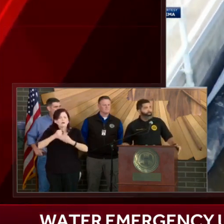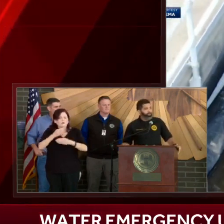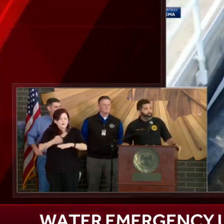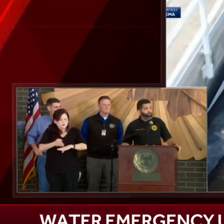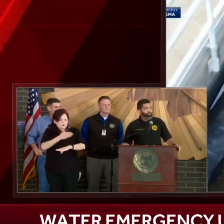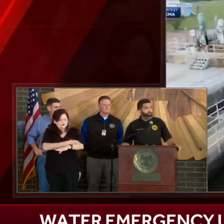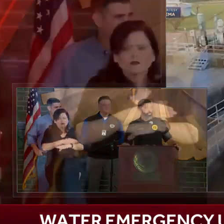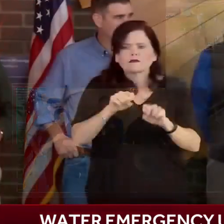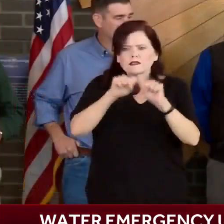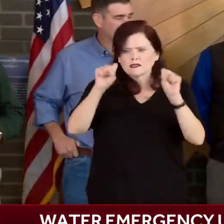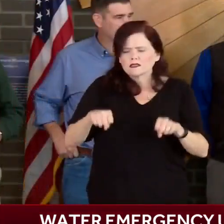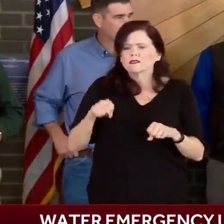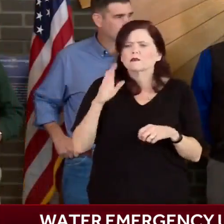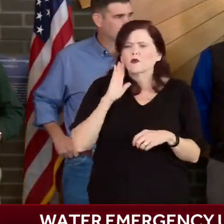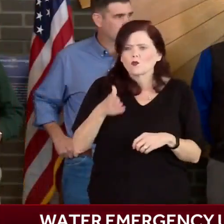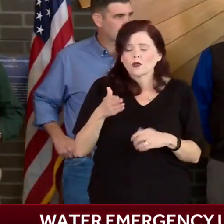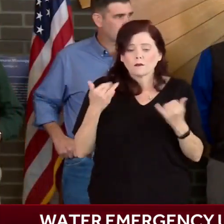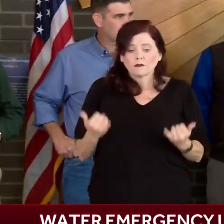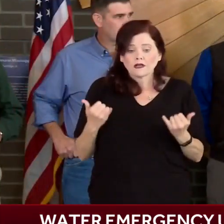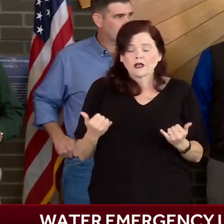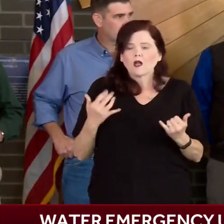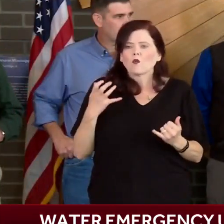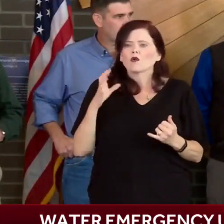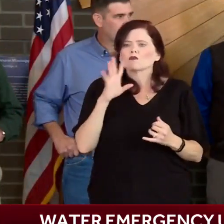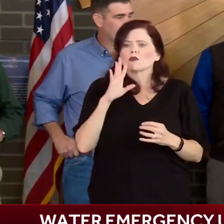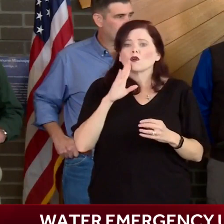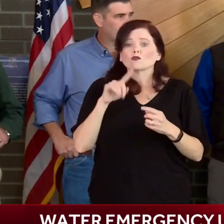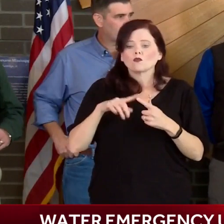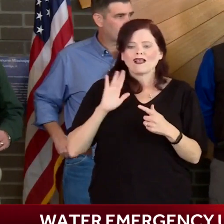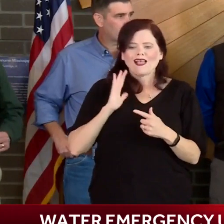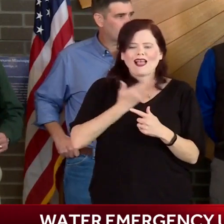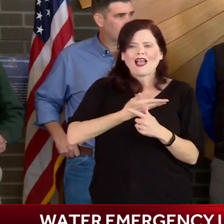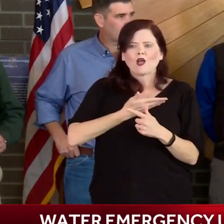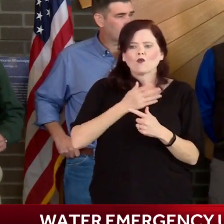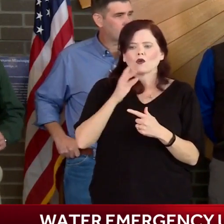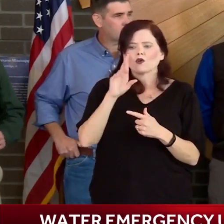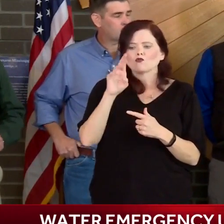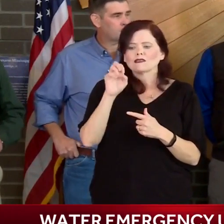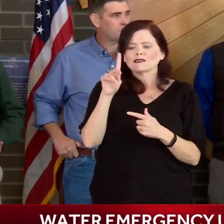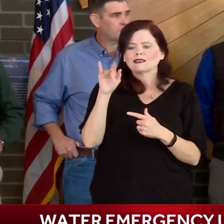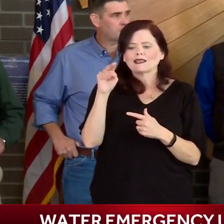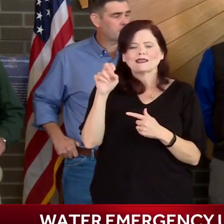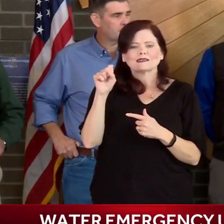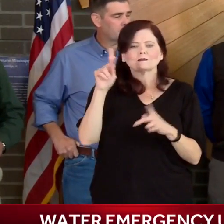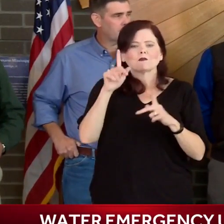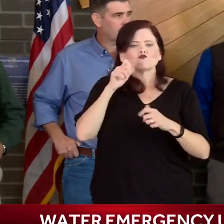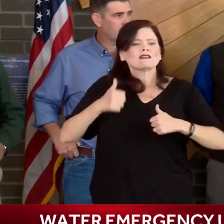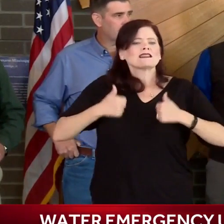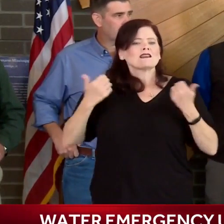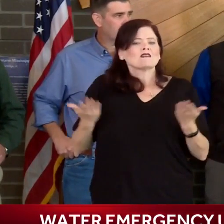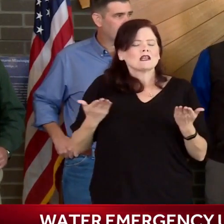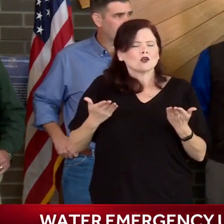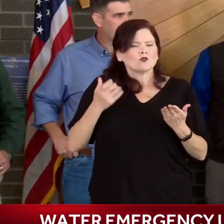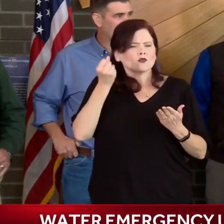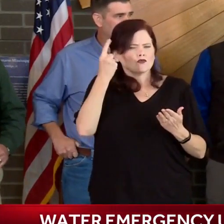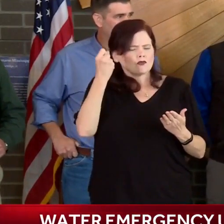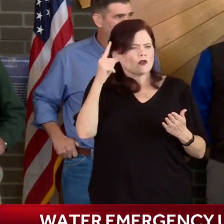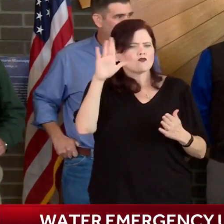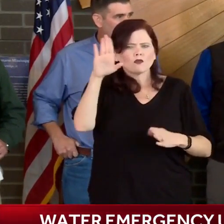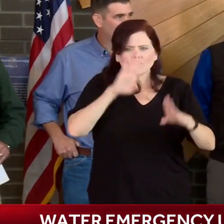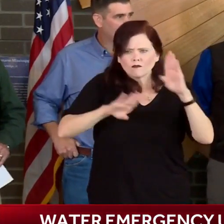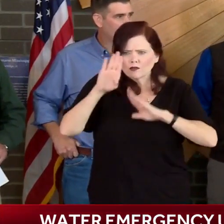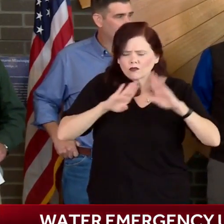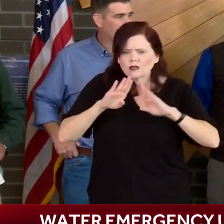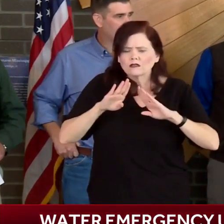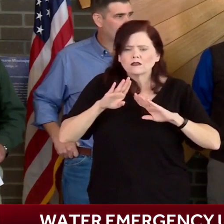improvement in the system. Right now, I want to speak to our residents. We understand your frustration. We understand your